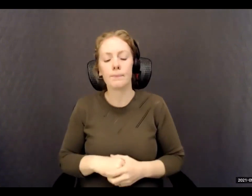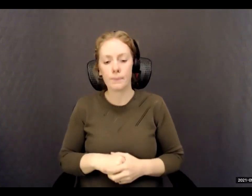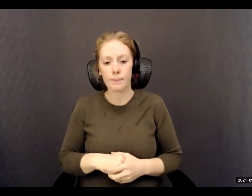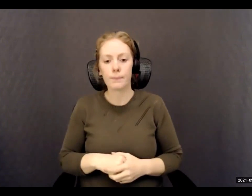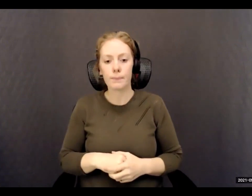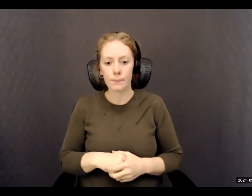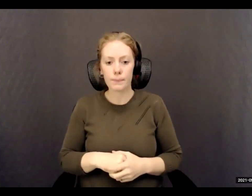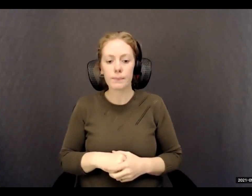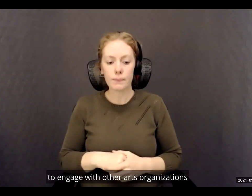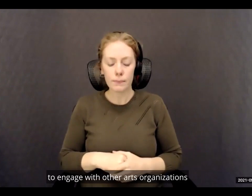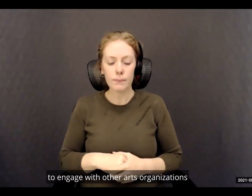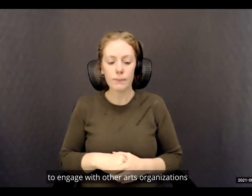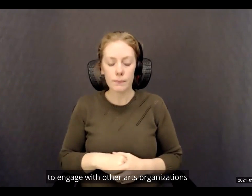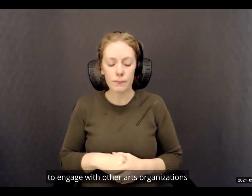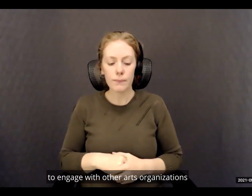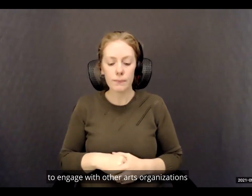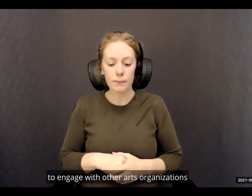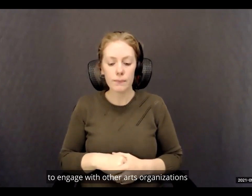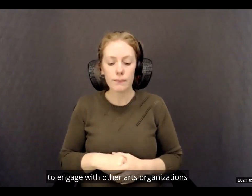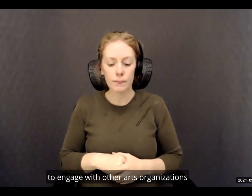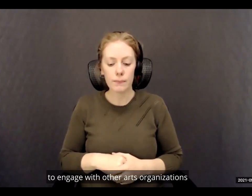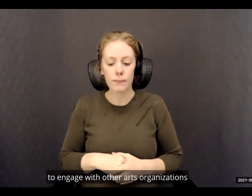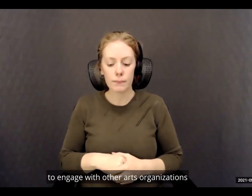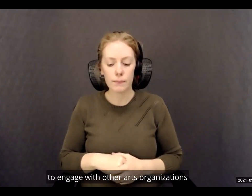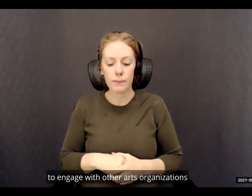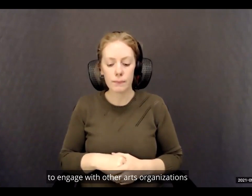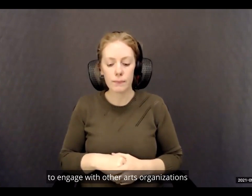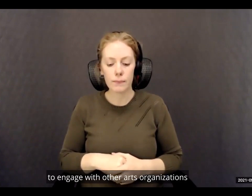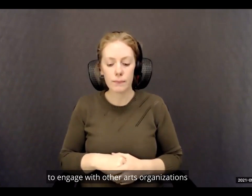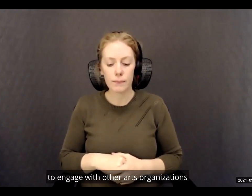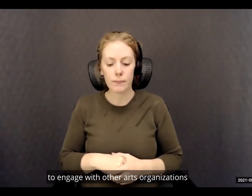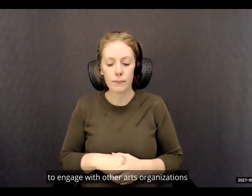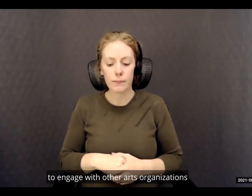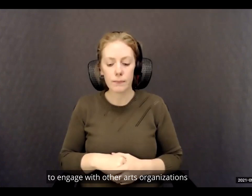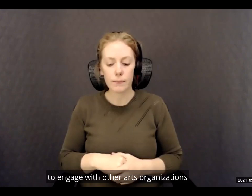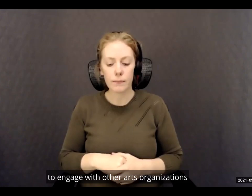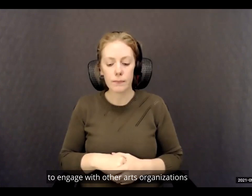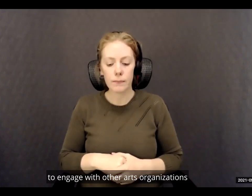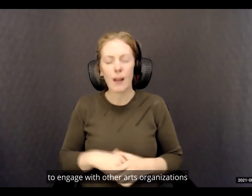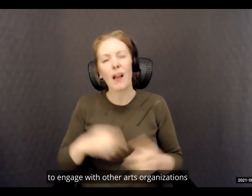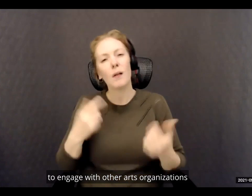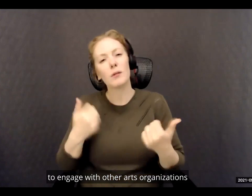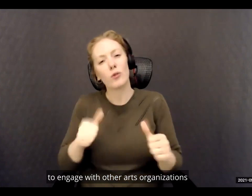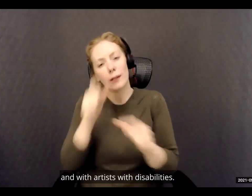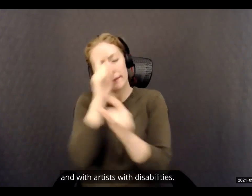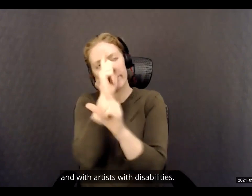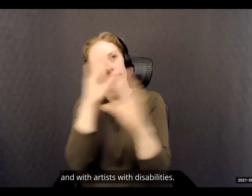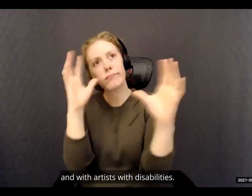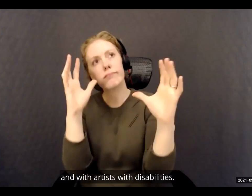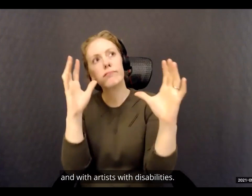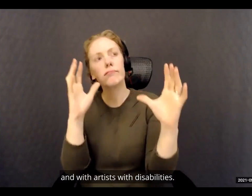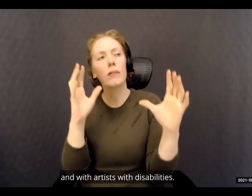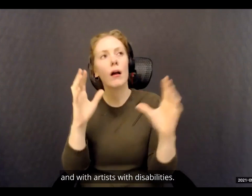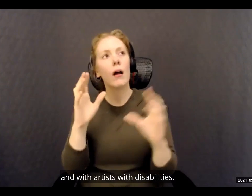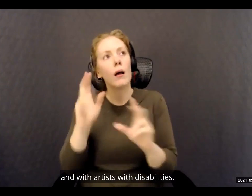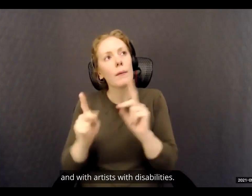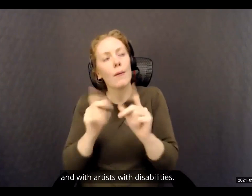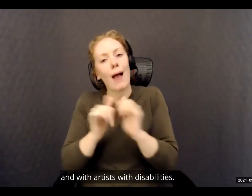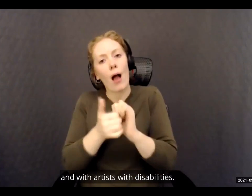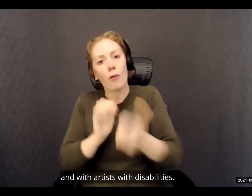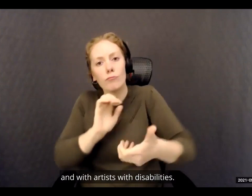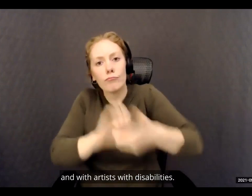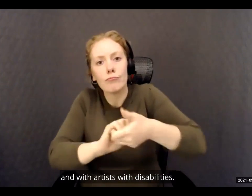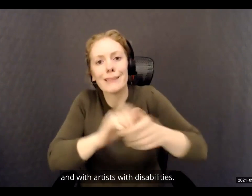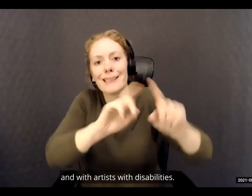might expect to engage with other arts organizations and with other artists